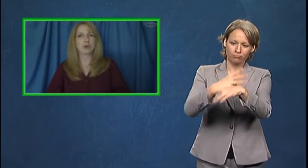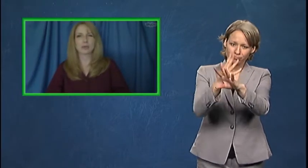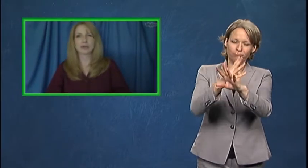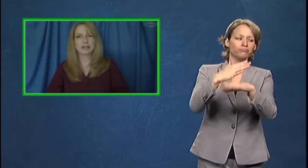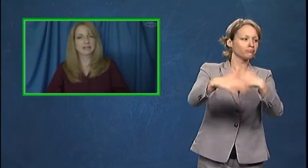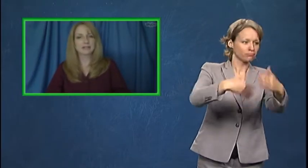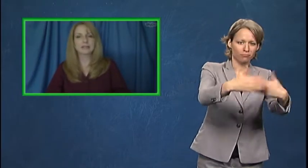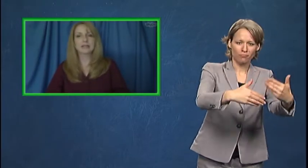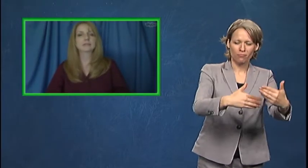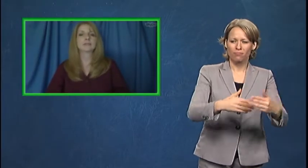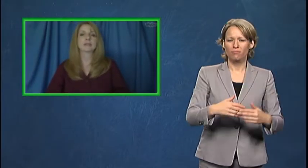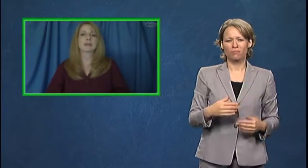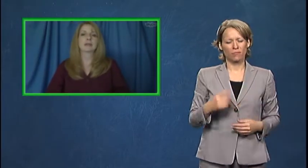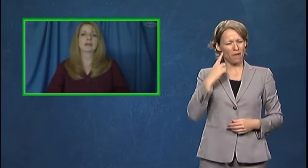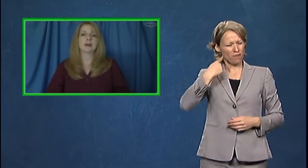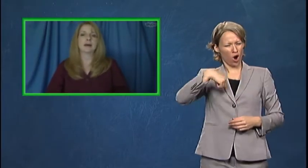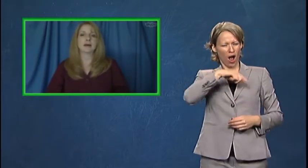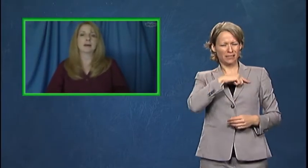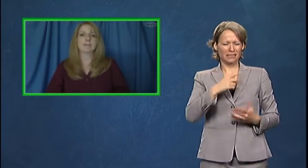be incorporated easily.